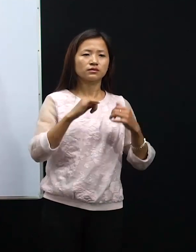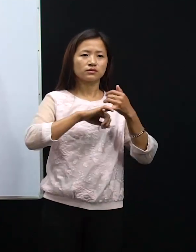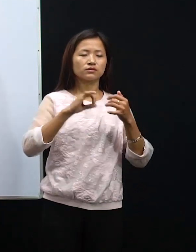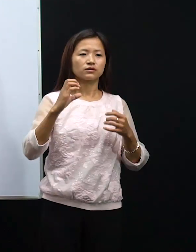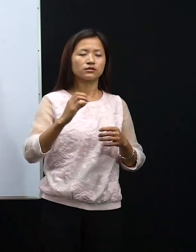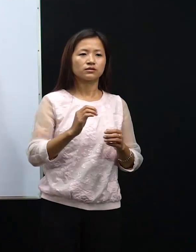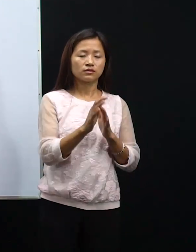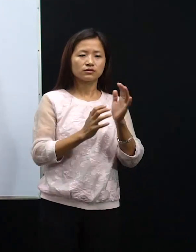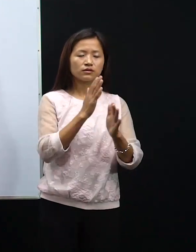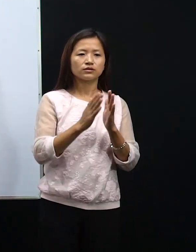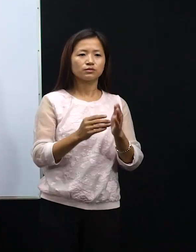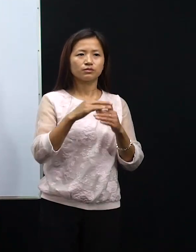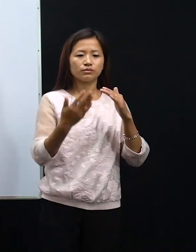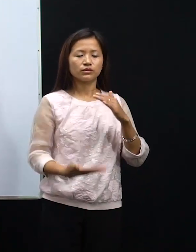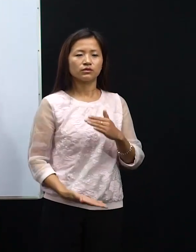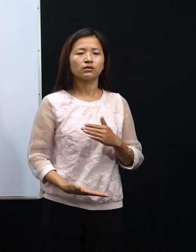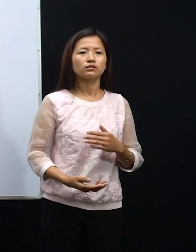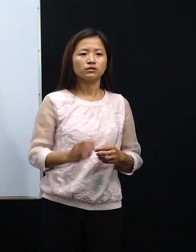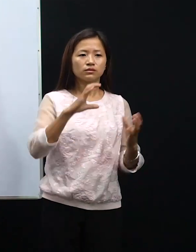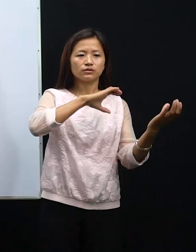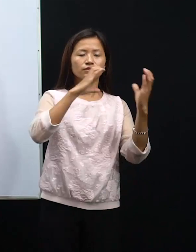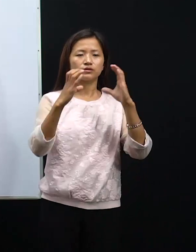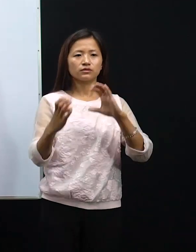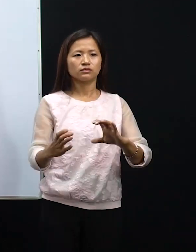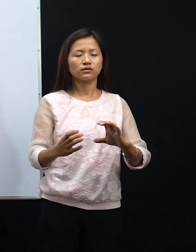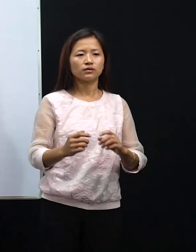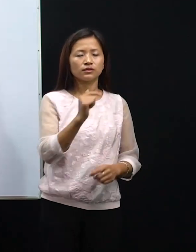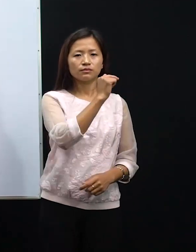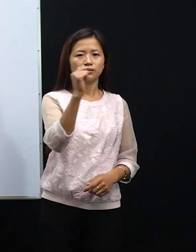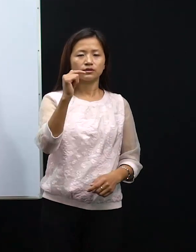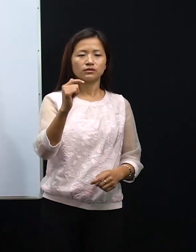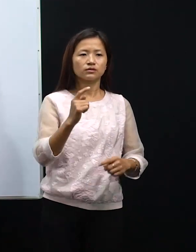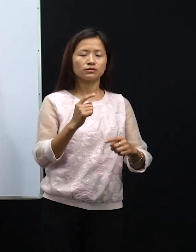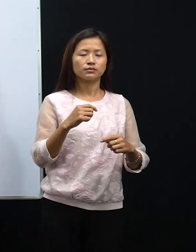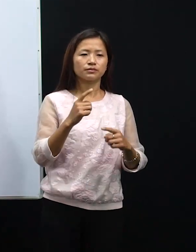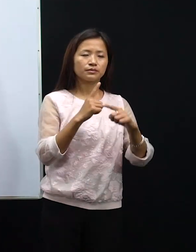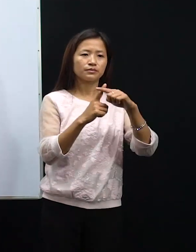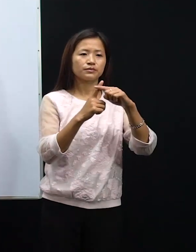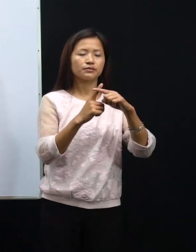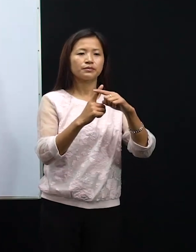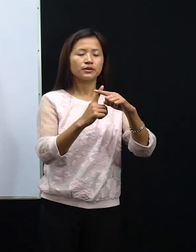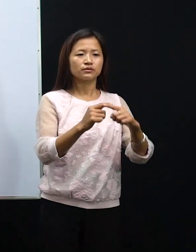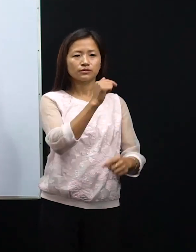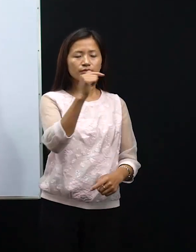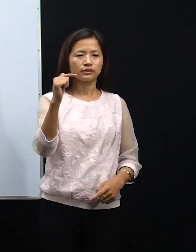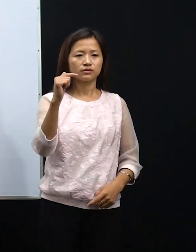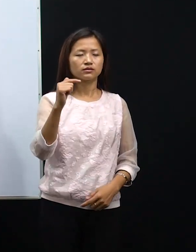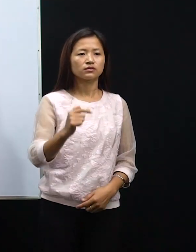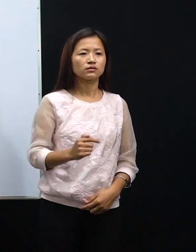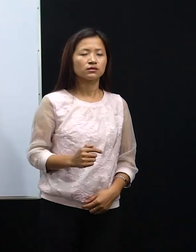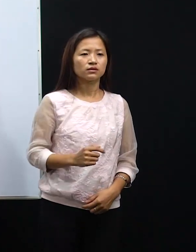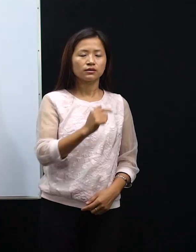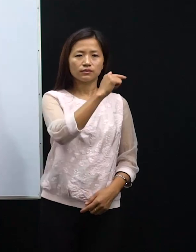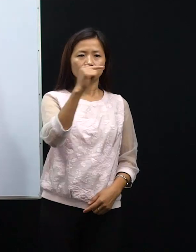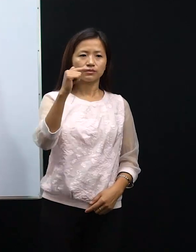will change. So here it is plus, so minus in the plus will become minus. Here it is minus, so if it is minus, it